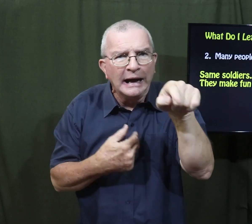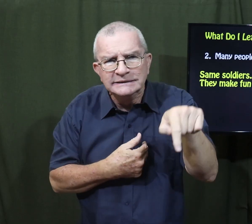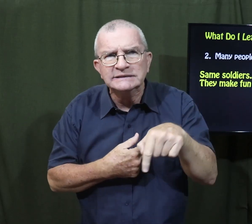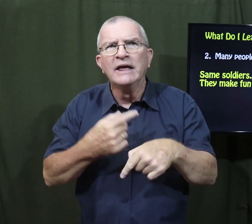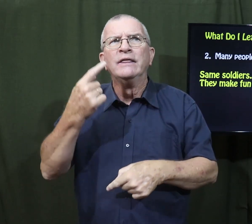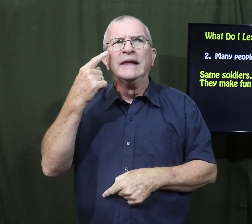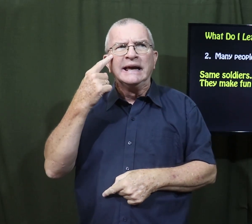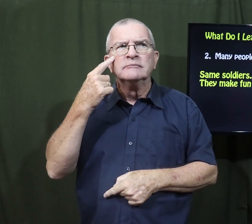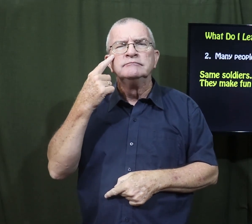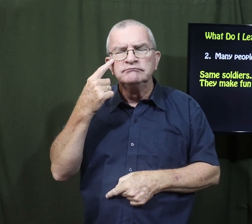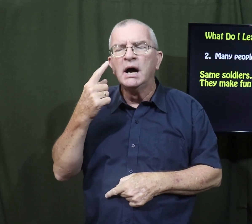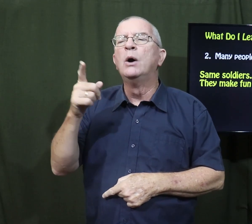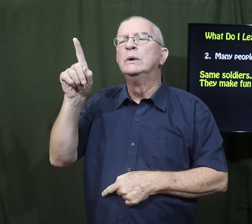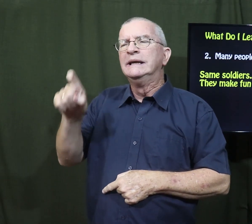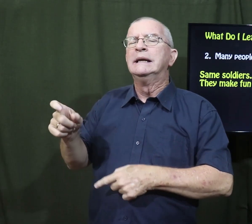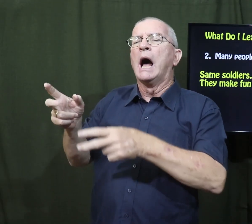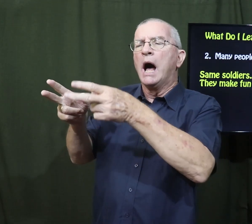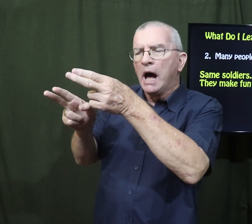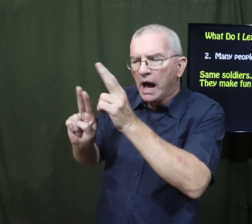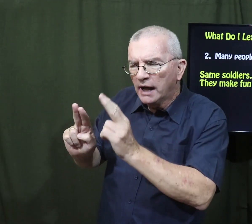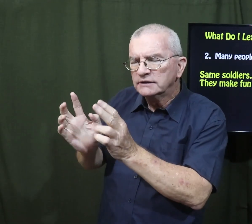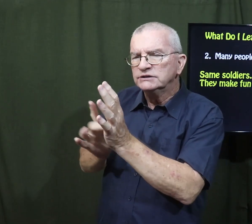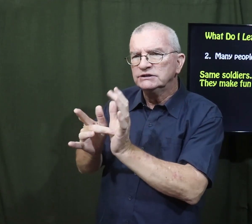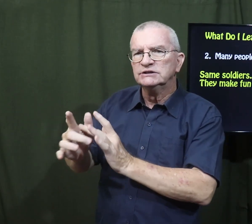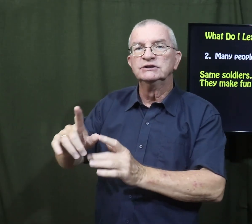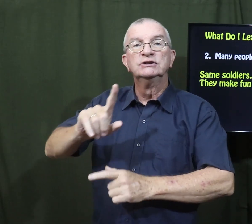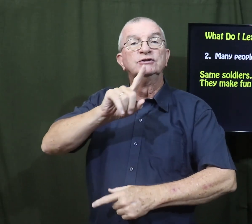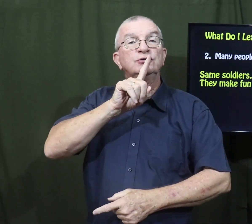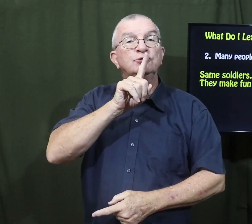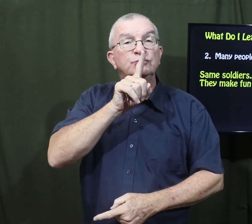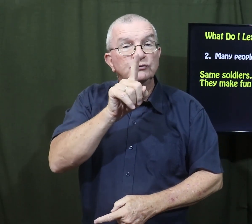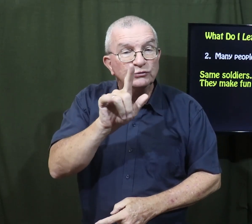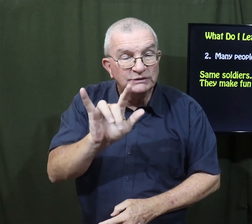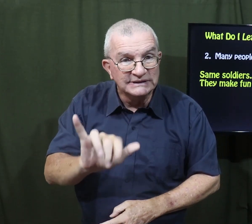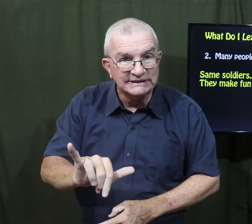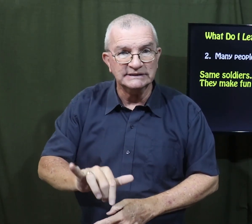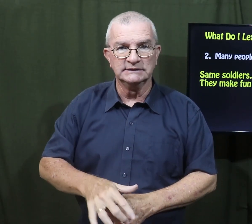So let us think. We need to honor Jesus, truly,